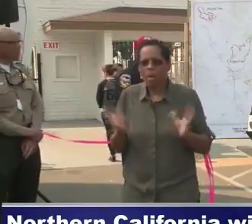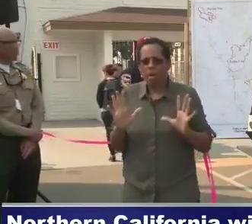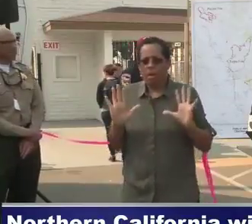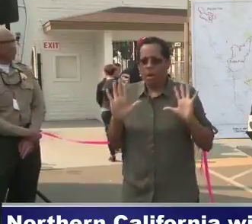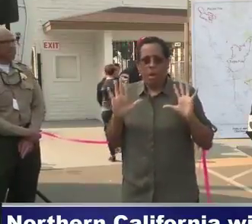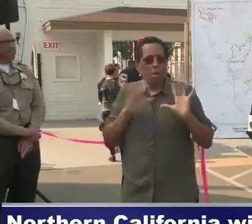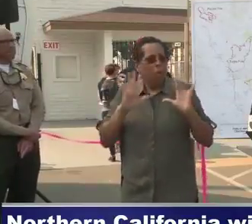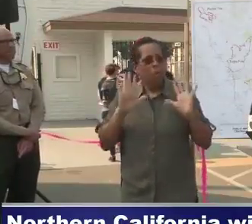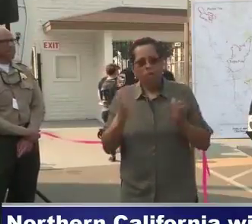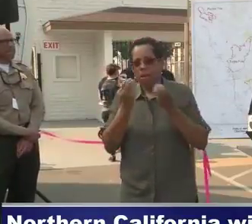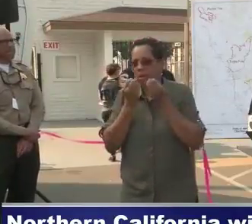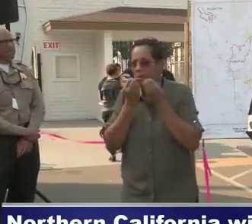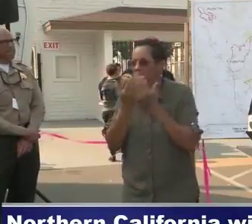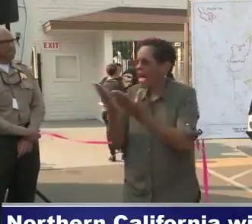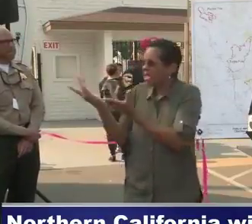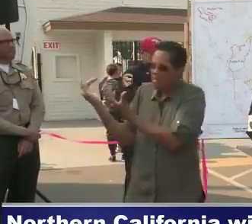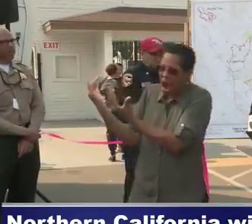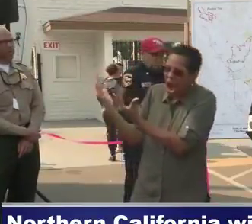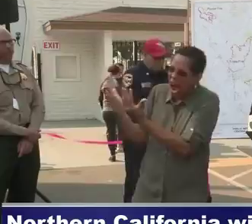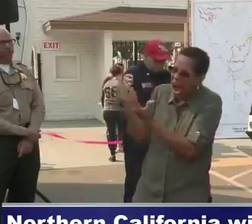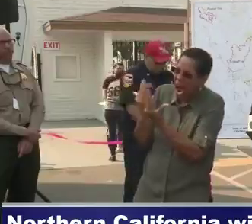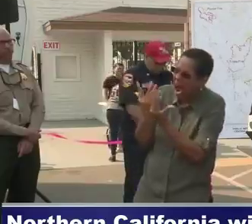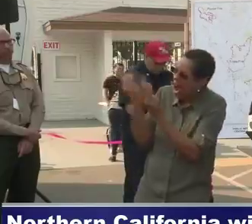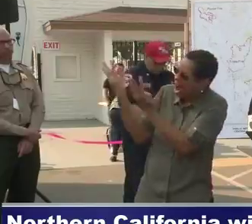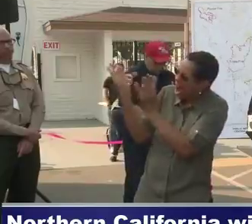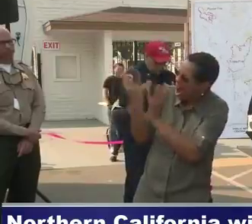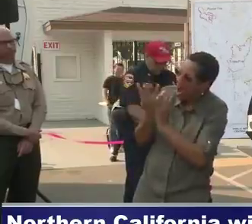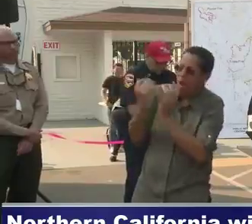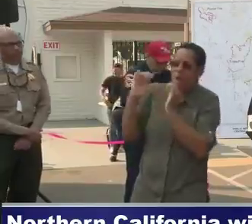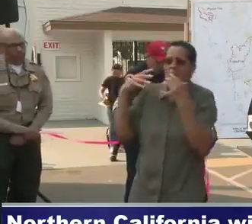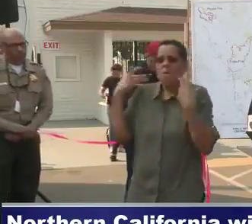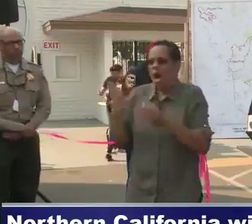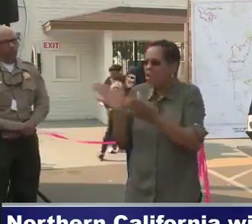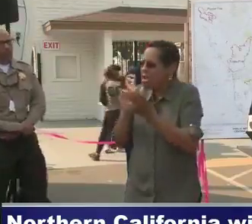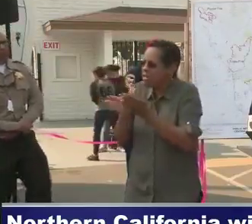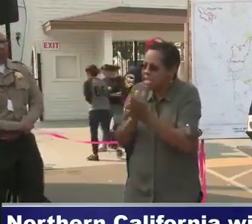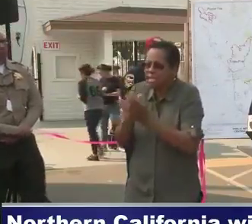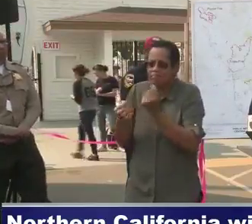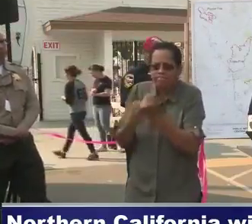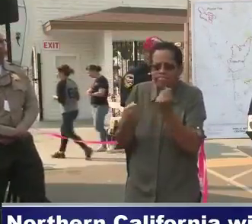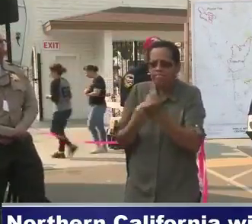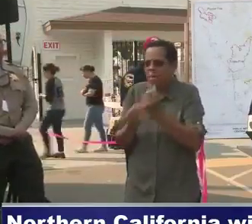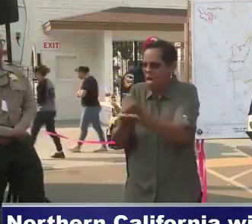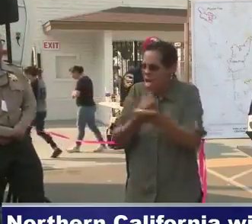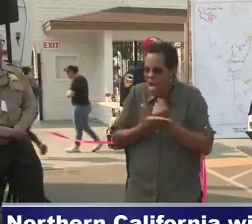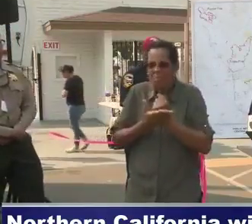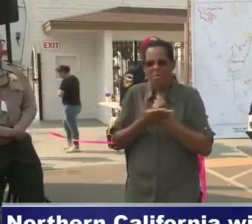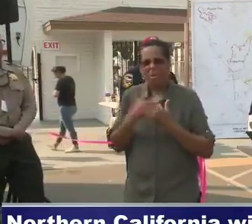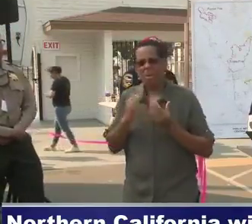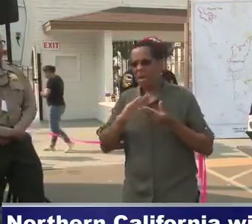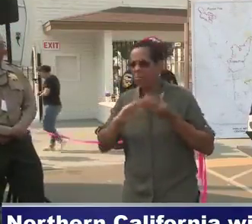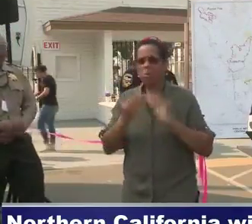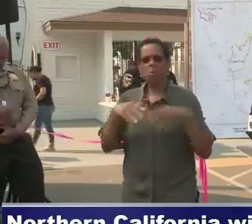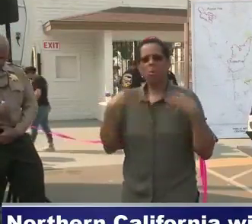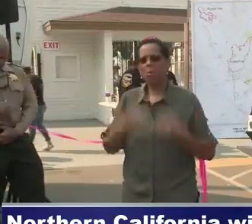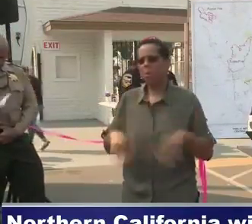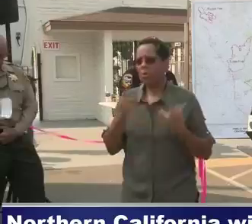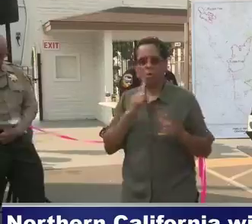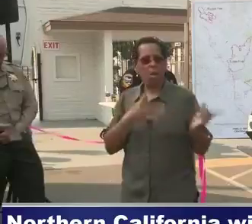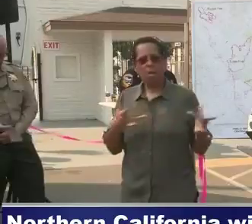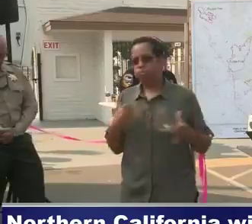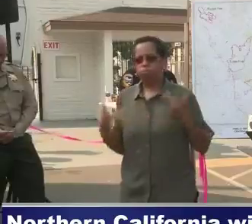seeing all of the people. They're eager, they're positive, they're here to make a difference for our community, and we're excited for that. So we're